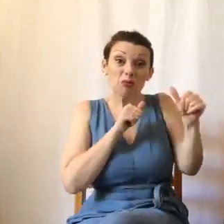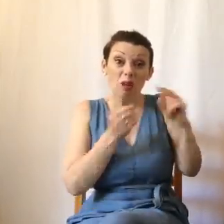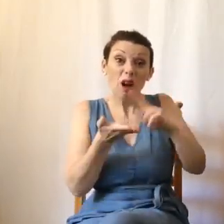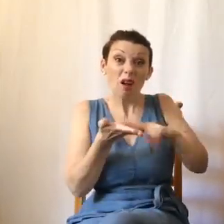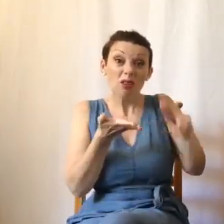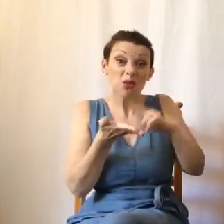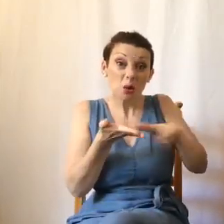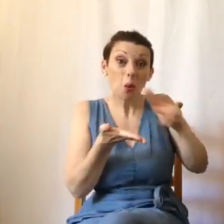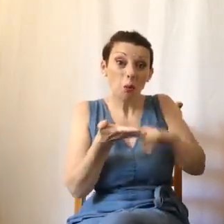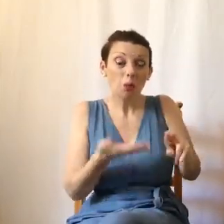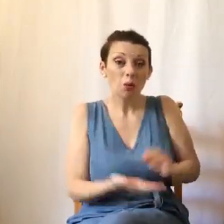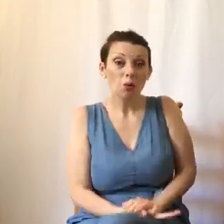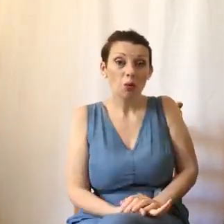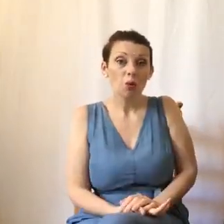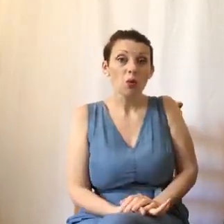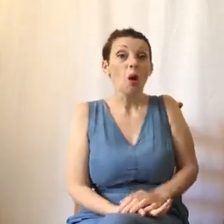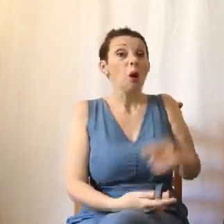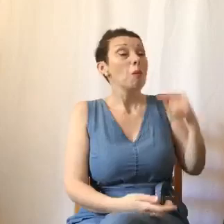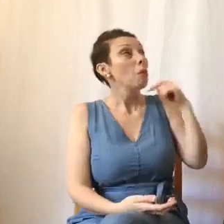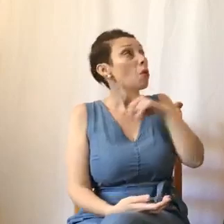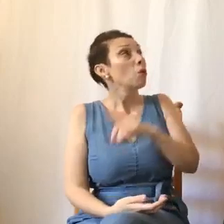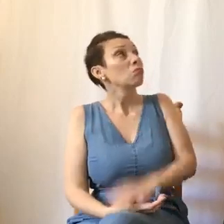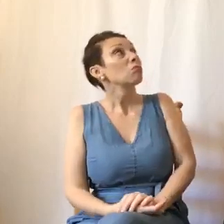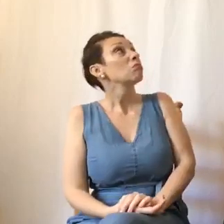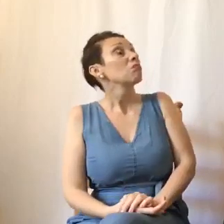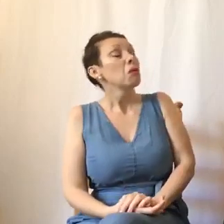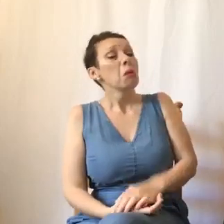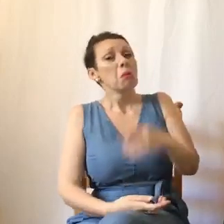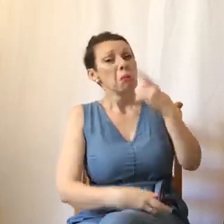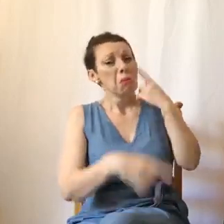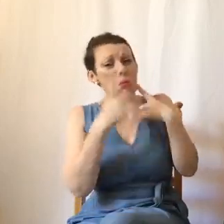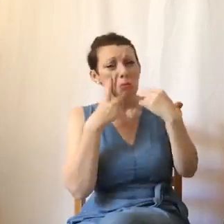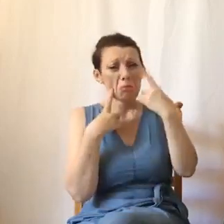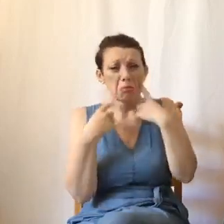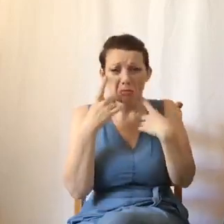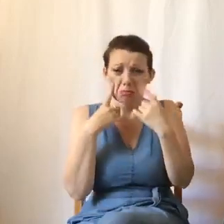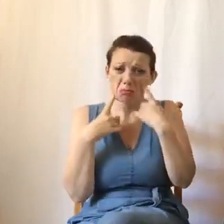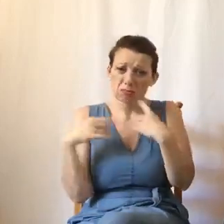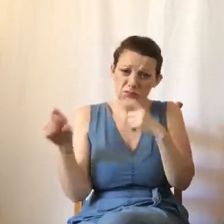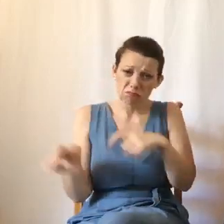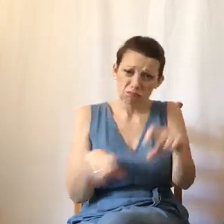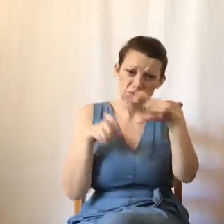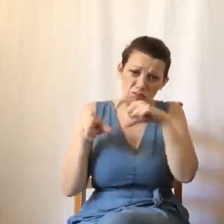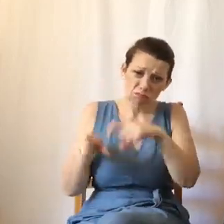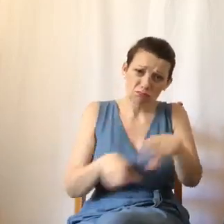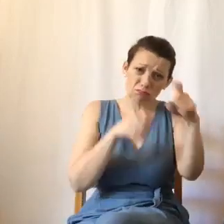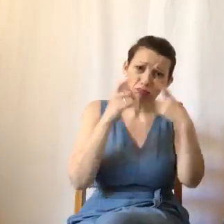As the boy returned to crying, Woblin knew she must be brave.